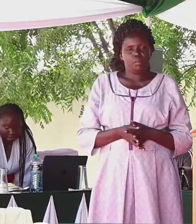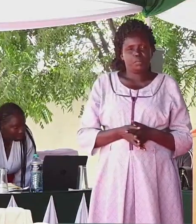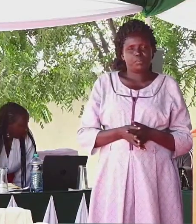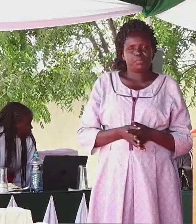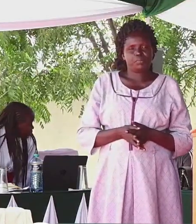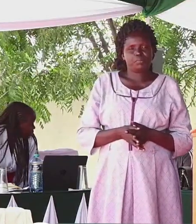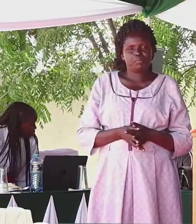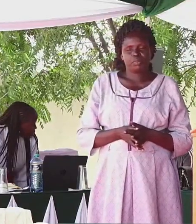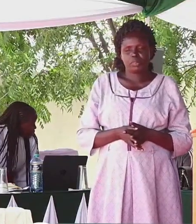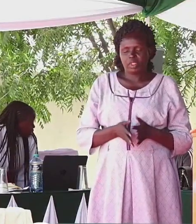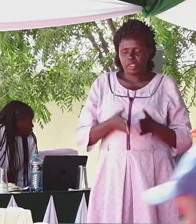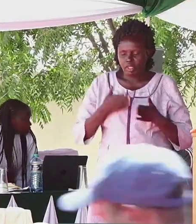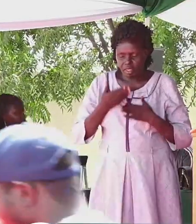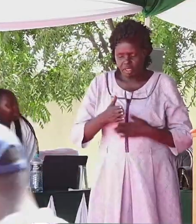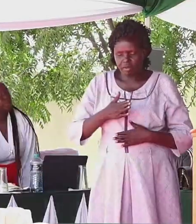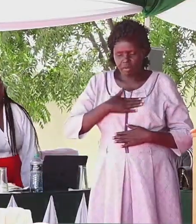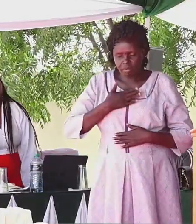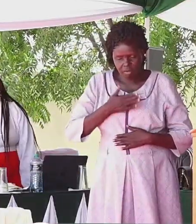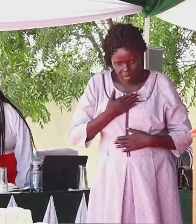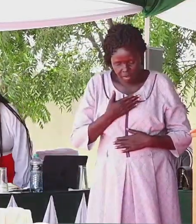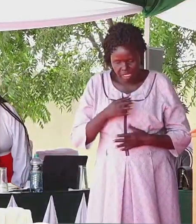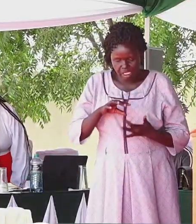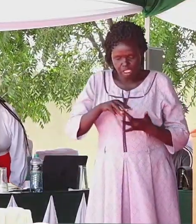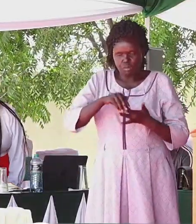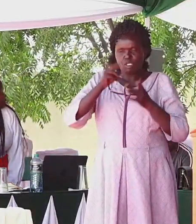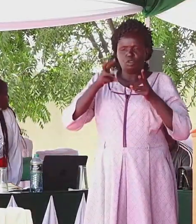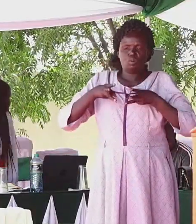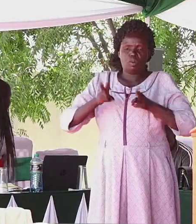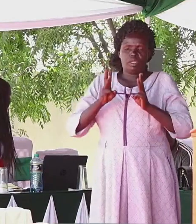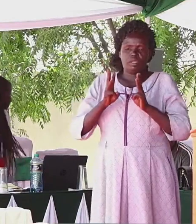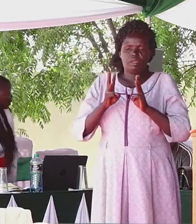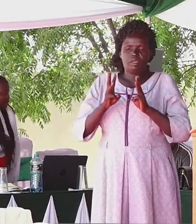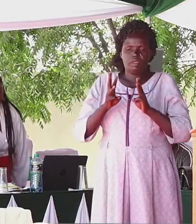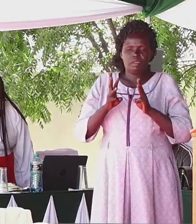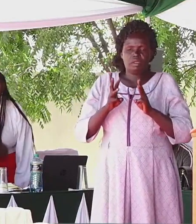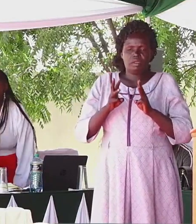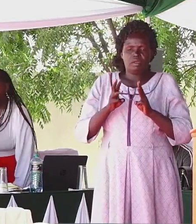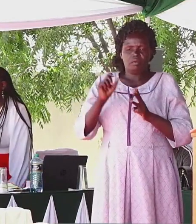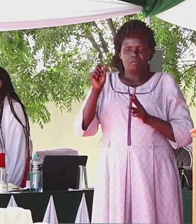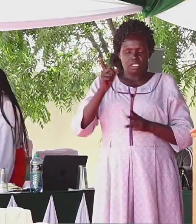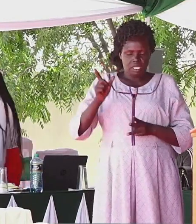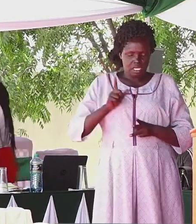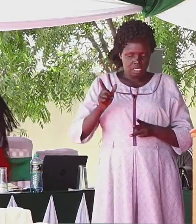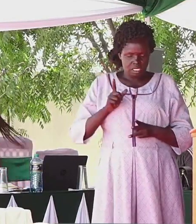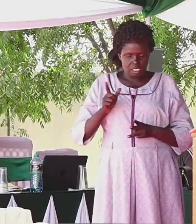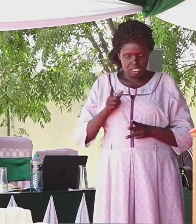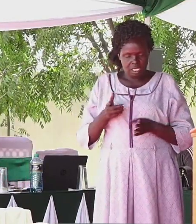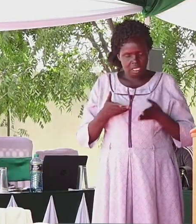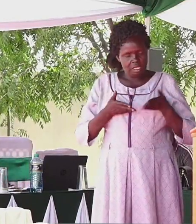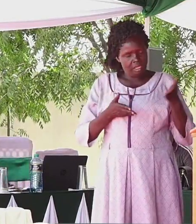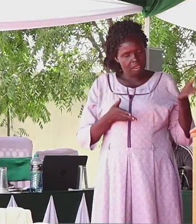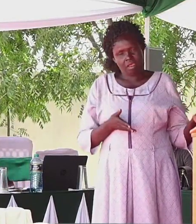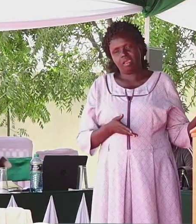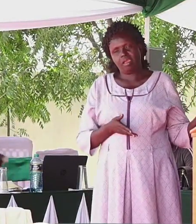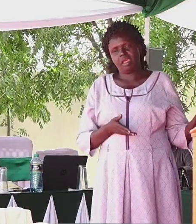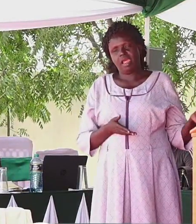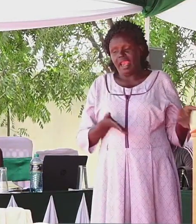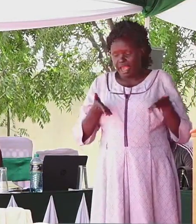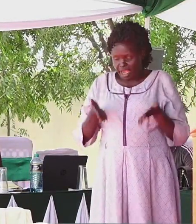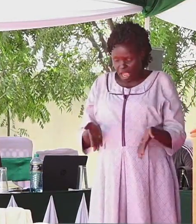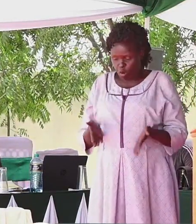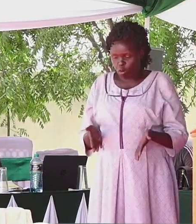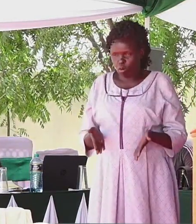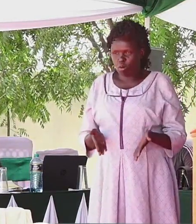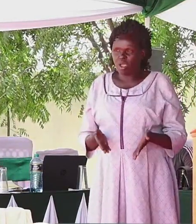We appreciate in a very special way the First Ladies who have been here up to this moment. Can